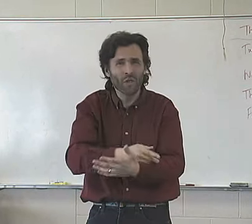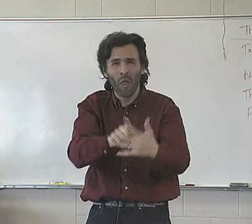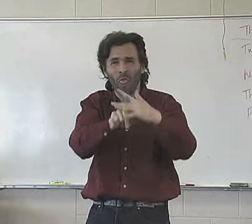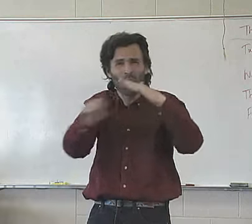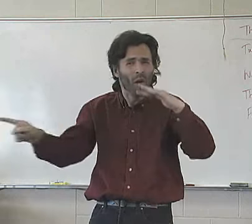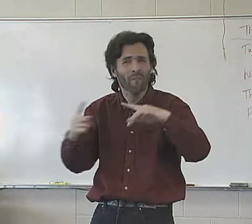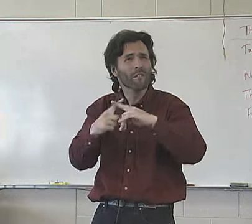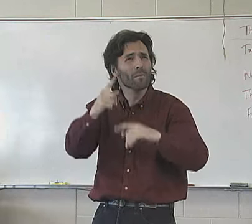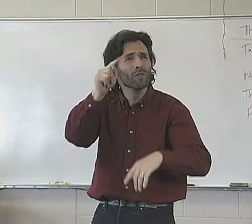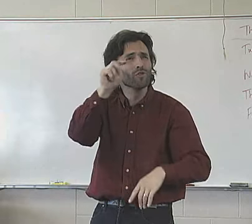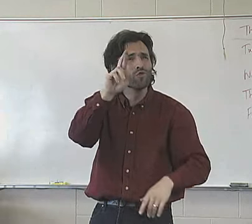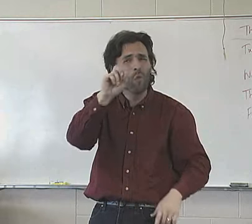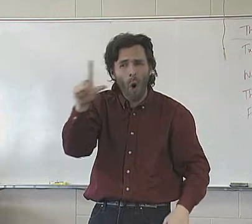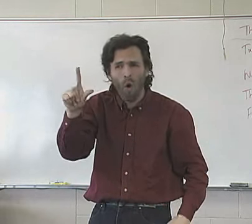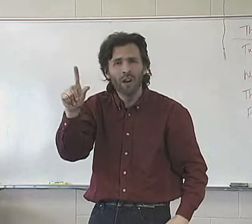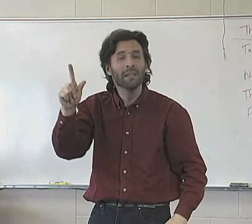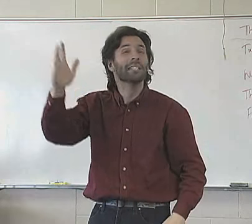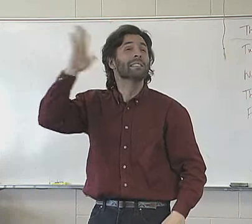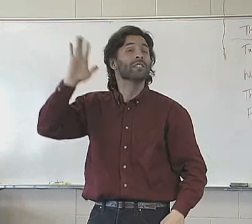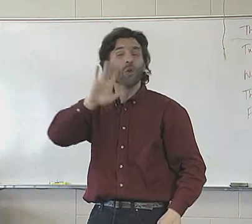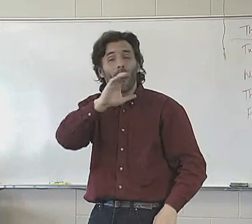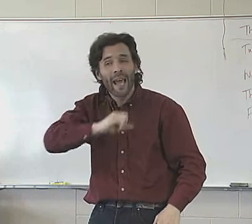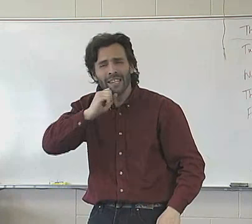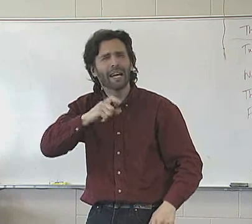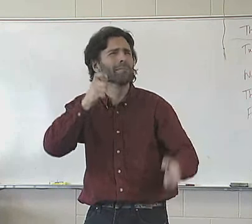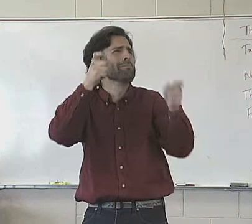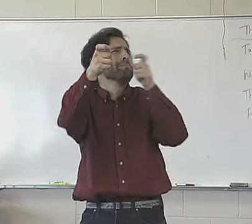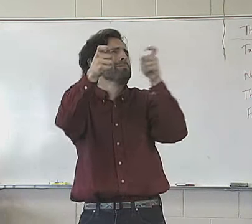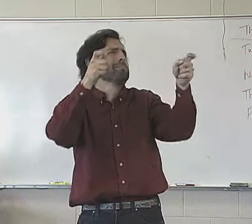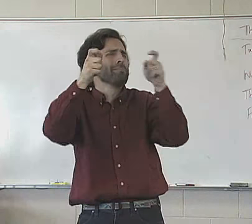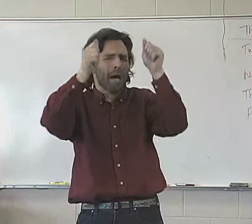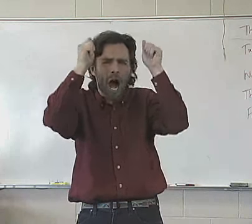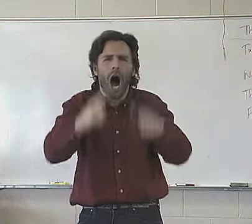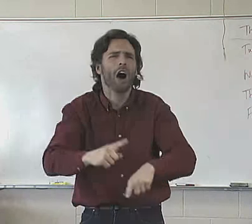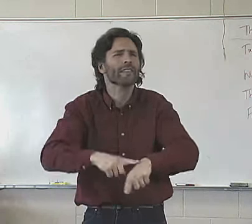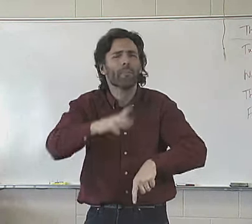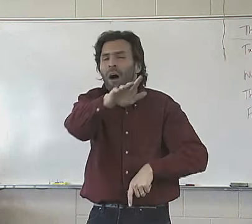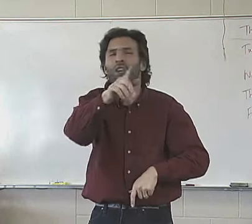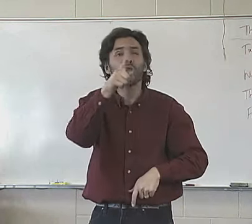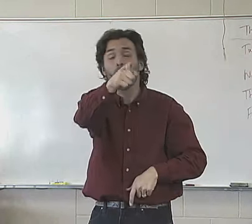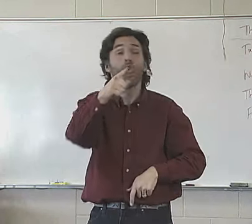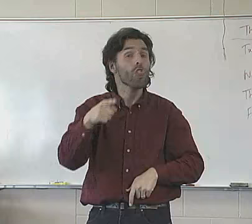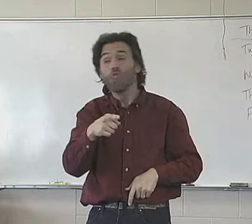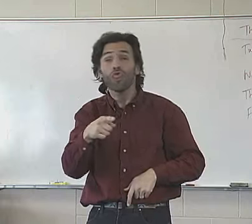from the troll. Why, when I was your age, I dealt with trolls all the time. But you just stick your tail